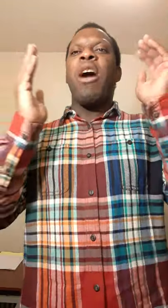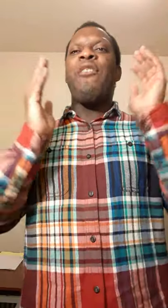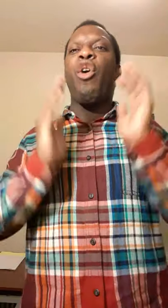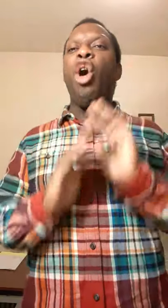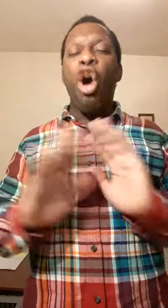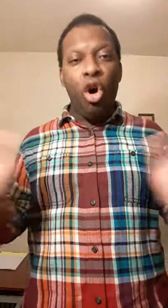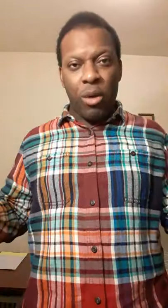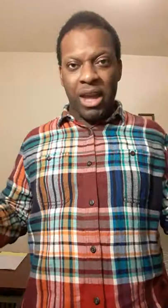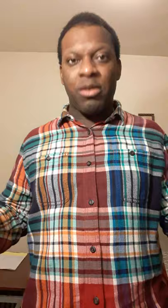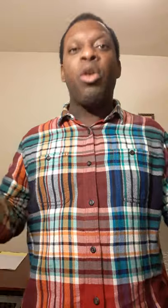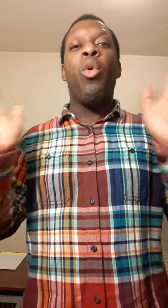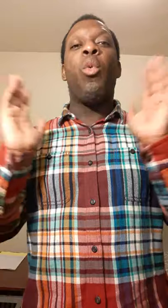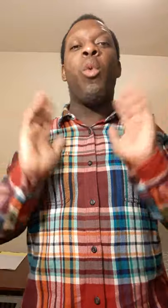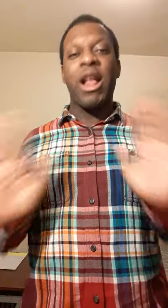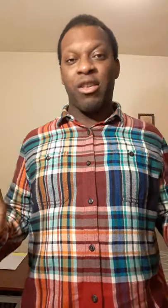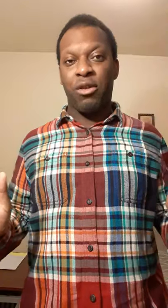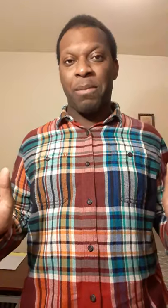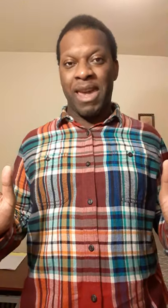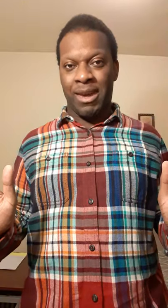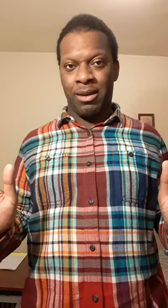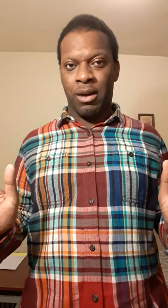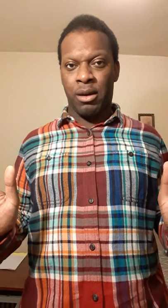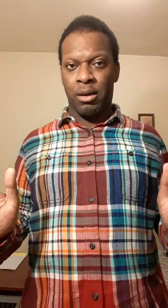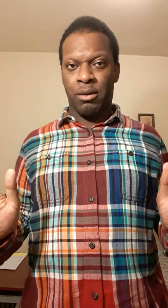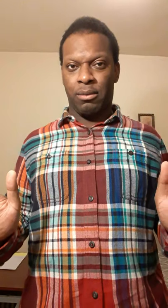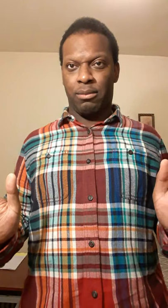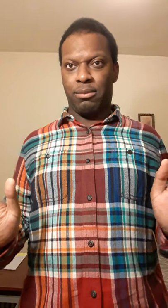have always wanted to be.